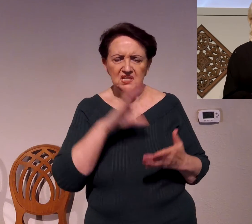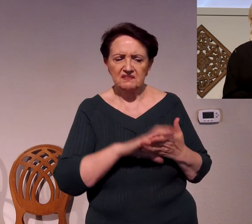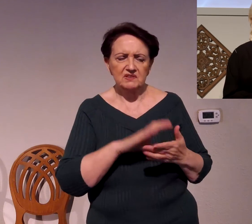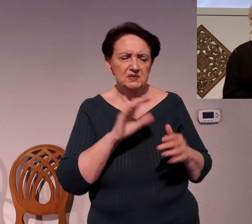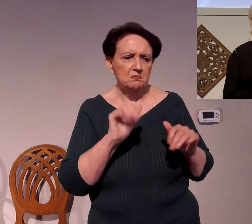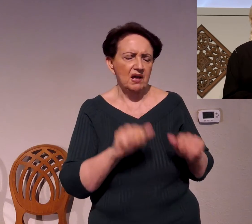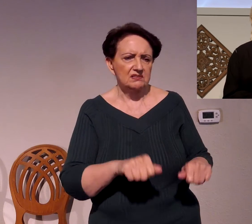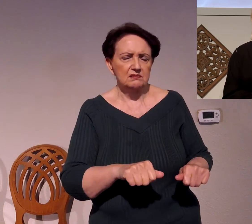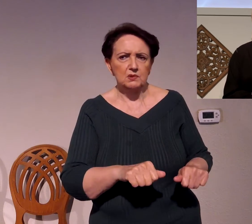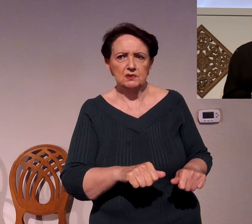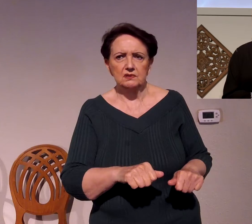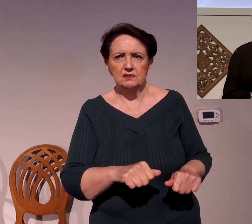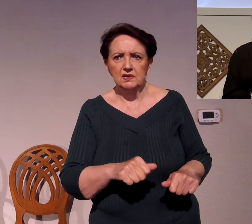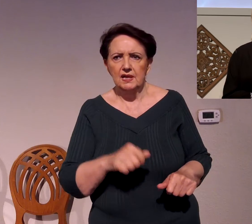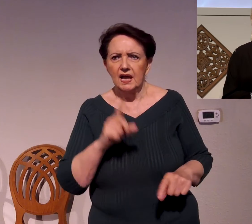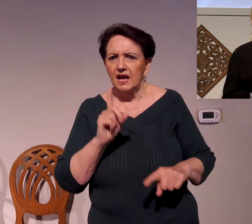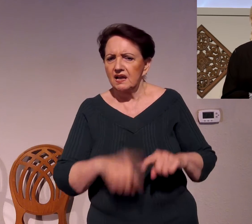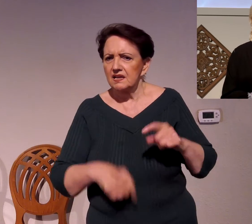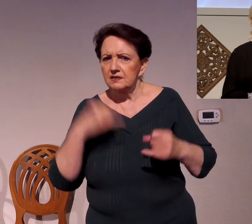I can't imagine what it would look like.